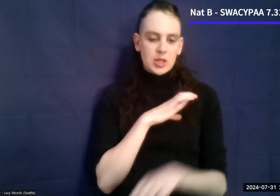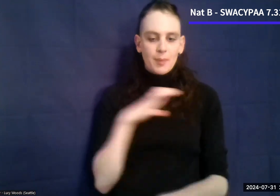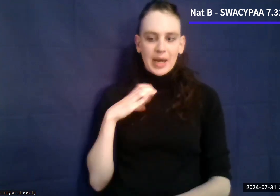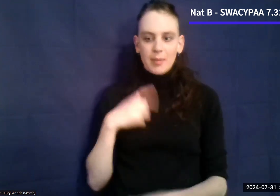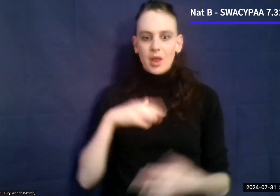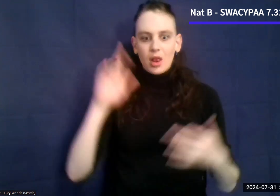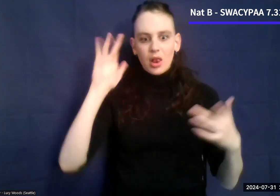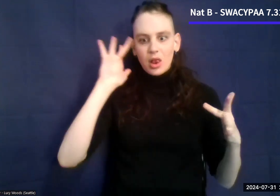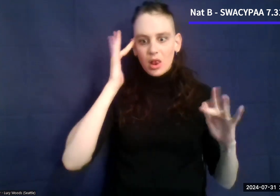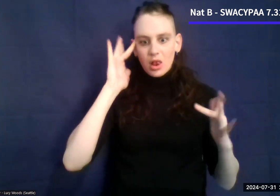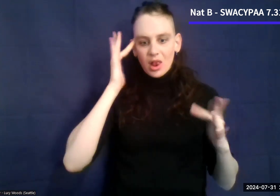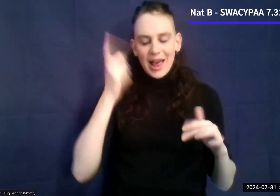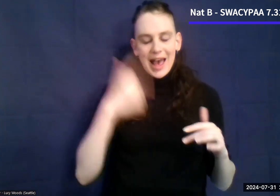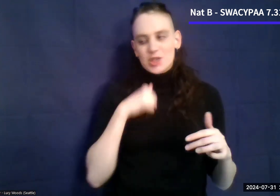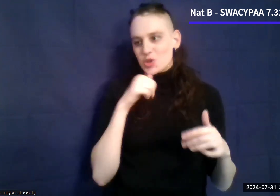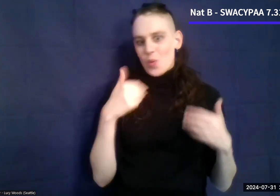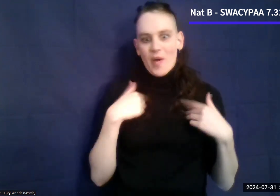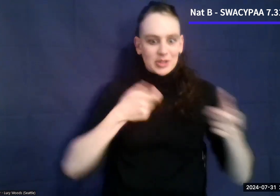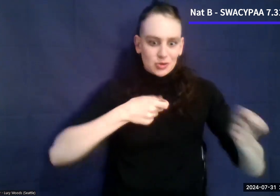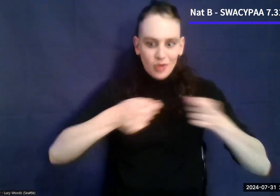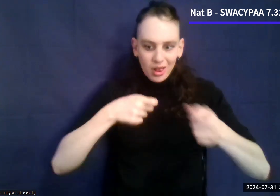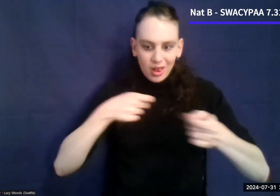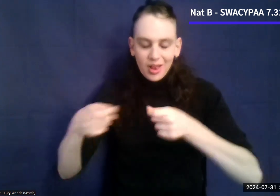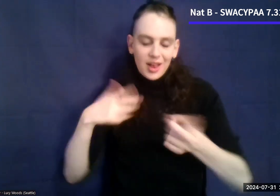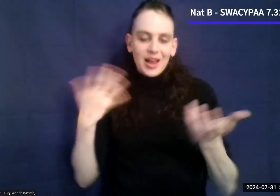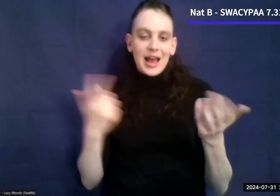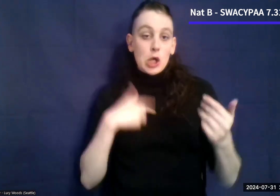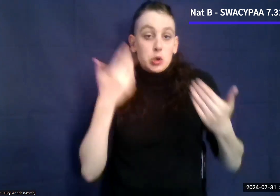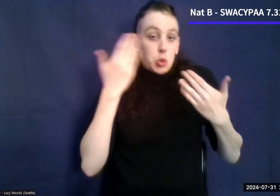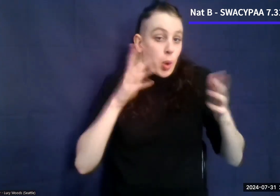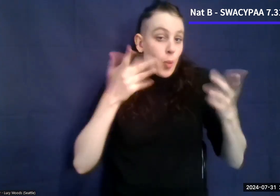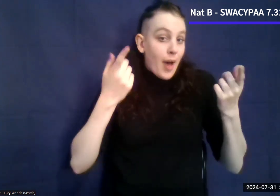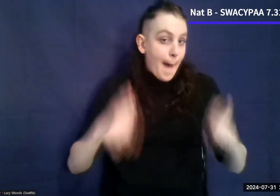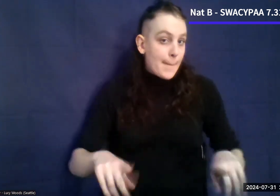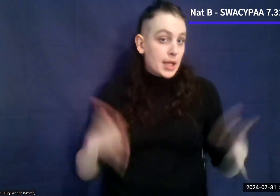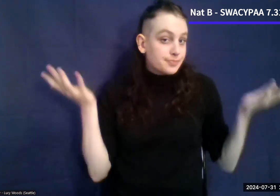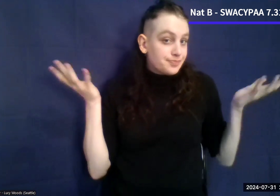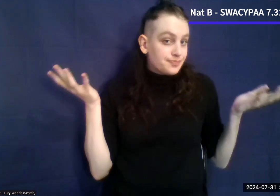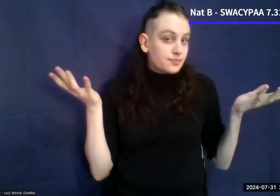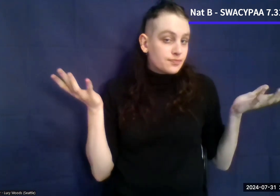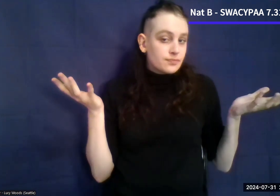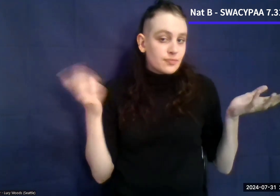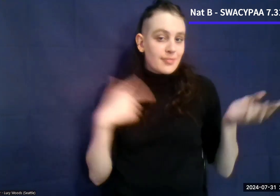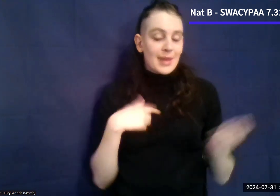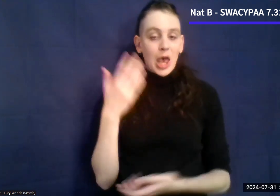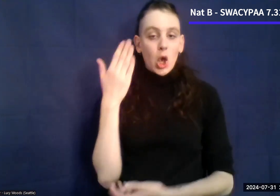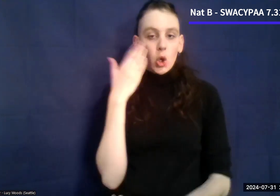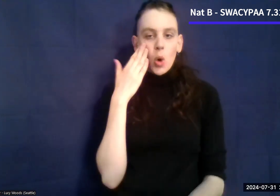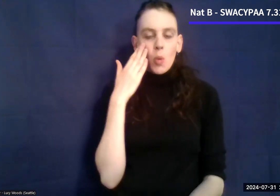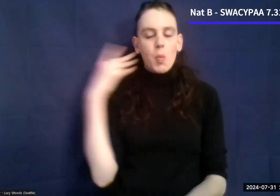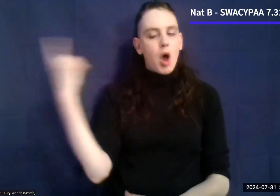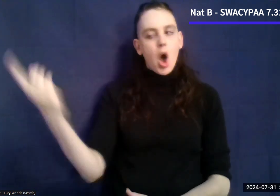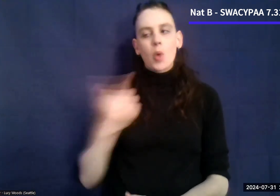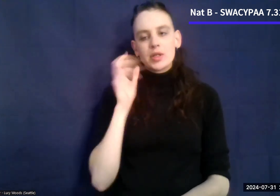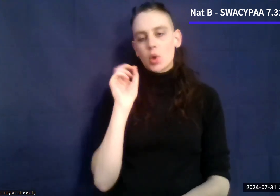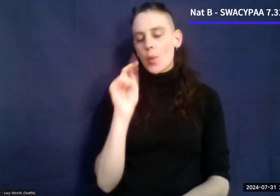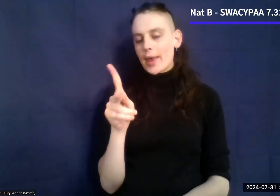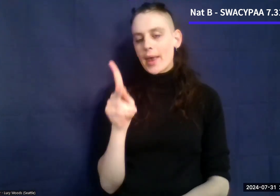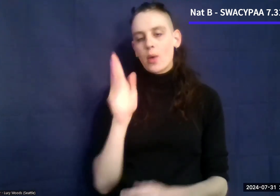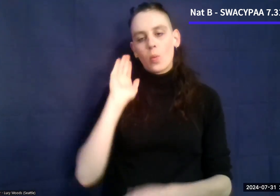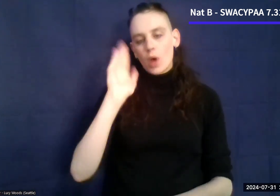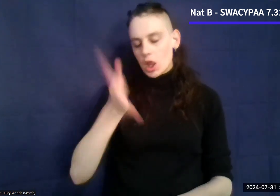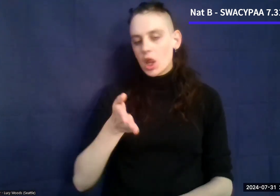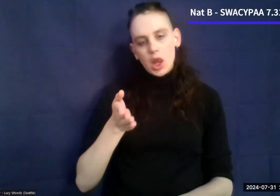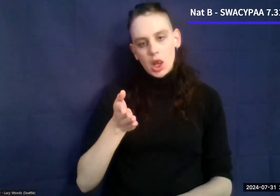because I don't have control. And I don't know what's going to happen. I just know that like it's always going to be okay. Like the less